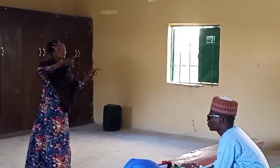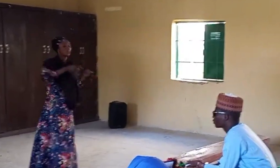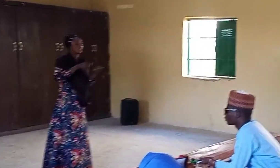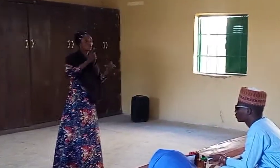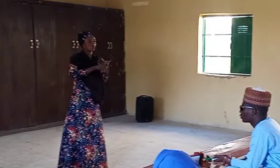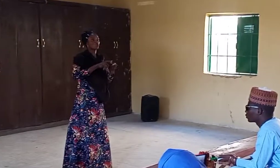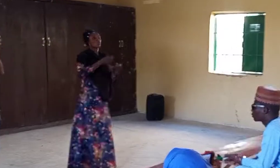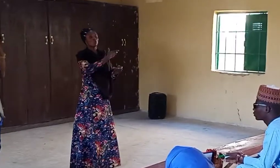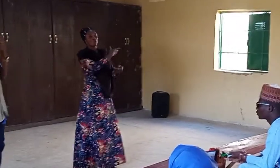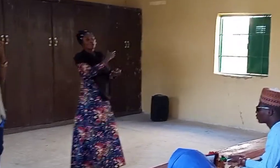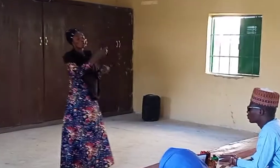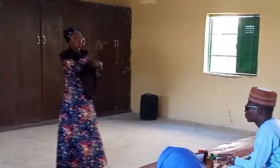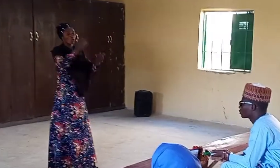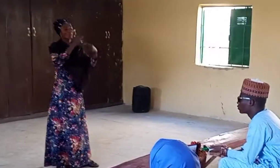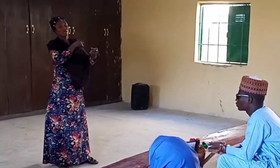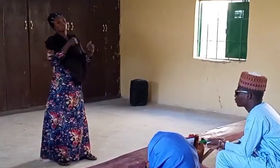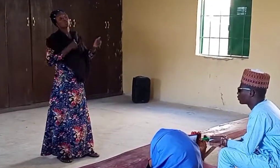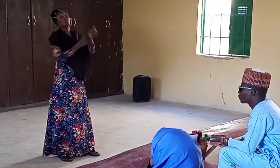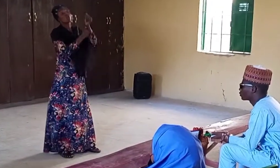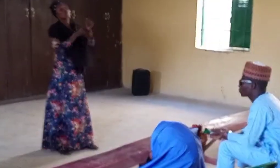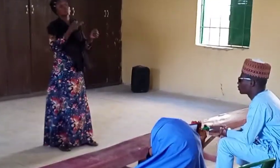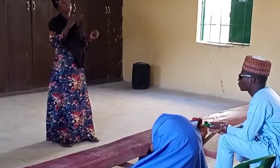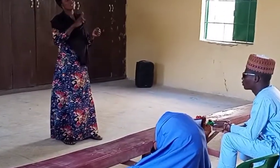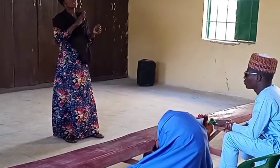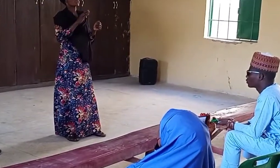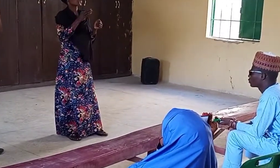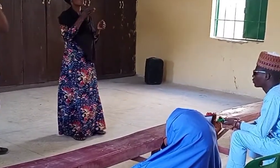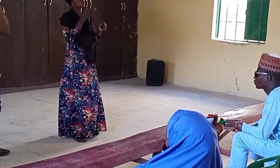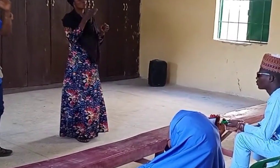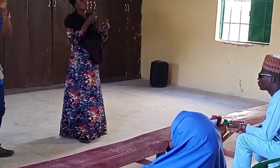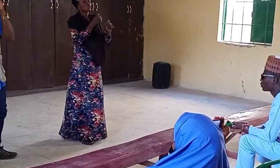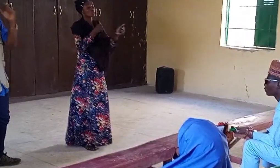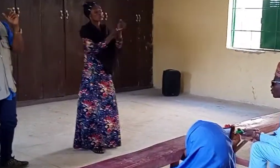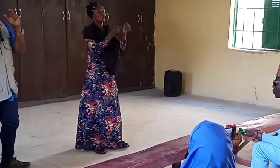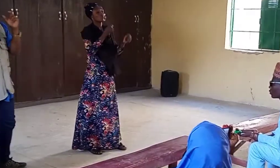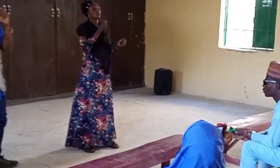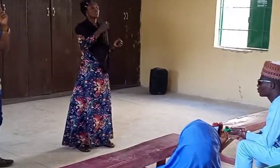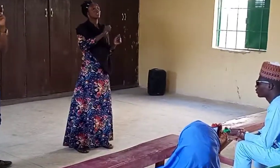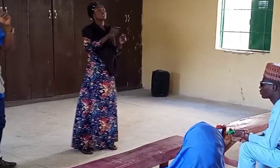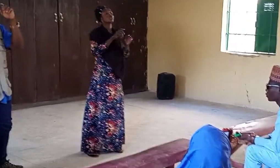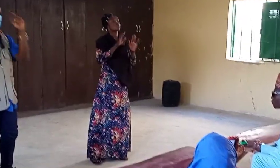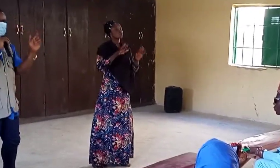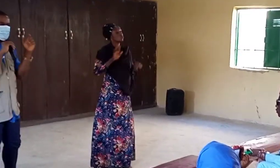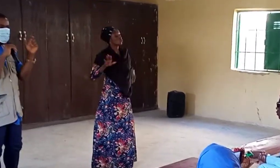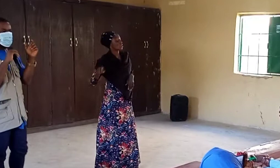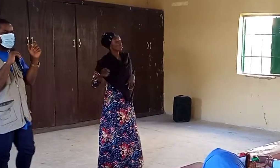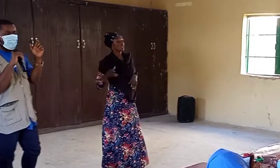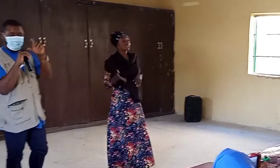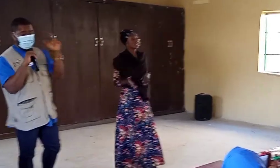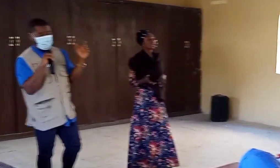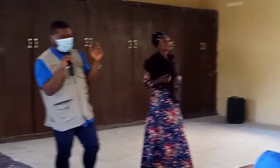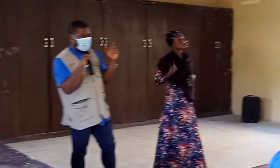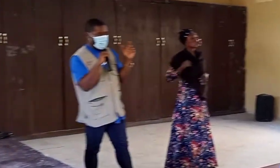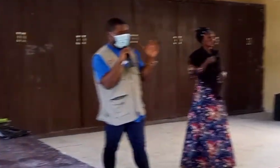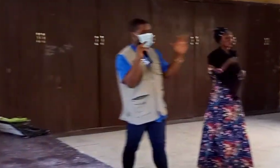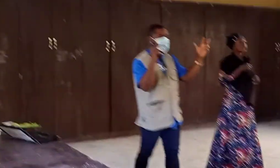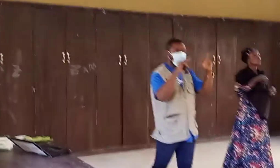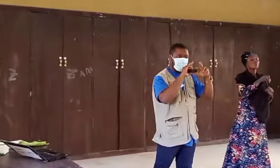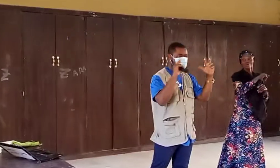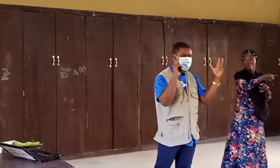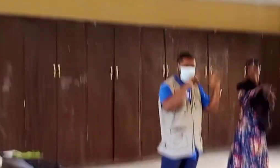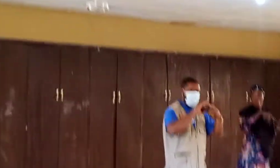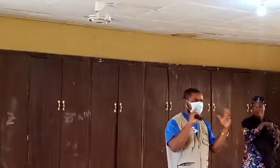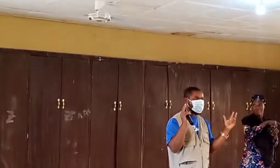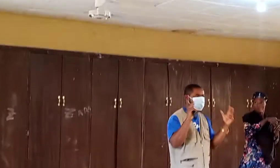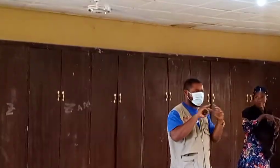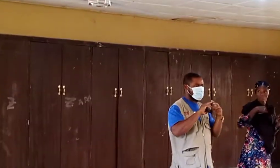children that have that hearing challenge. You and I will believe that when you talk about disability, we are talking about poverty. It